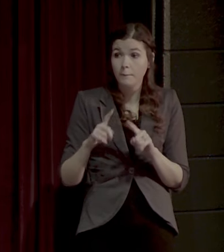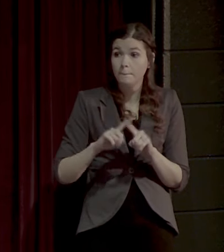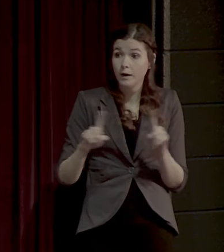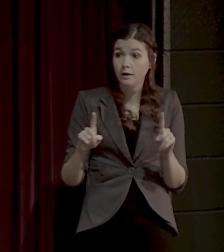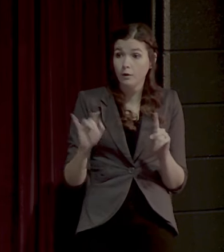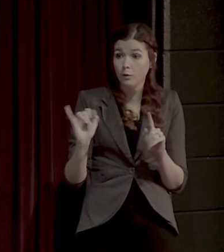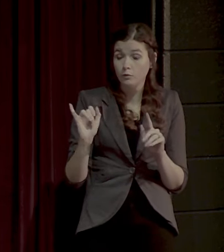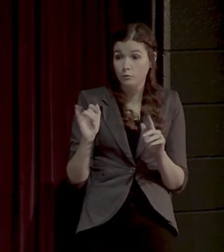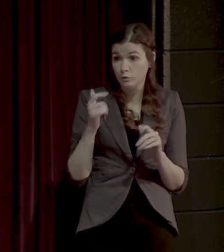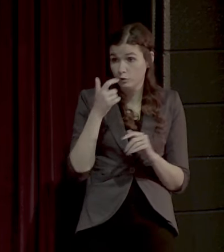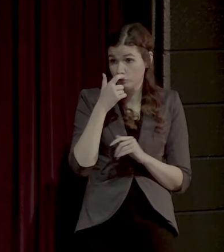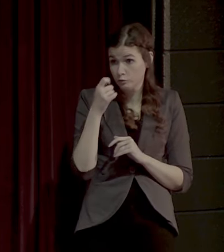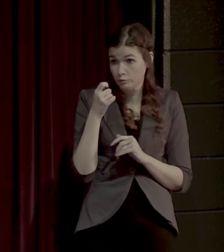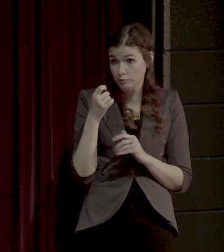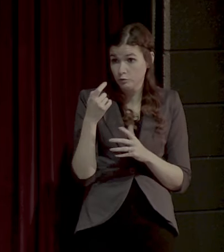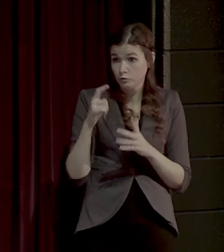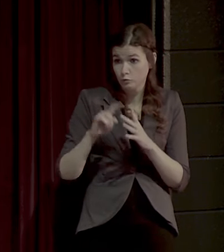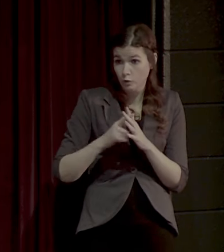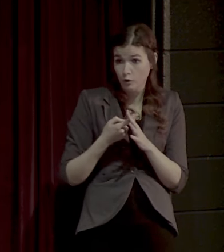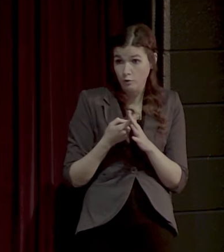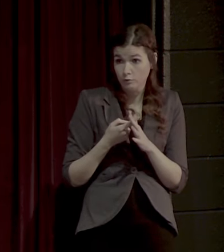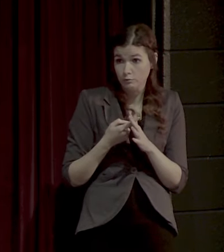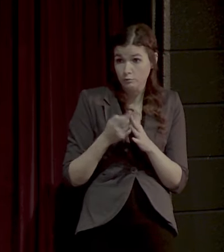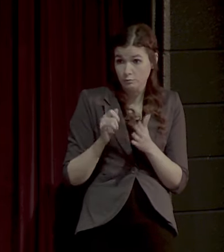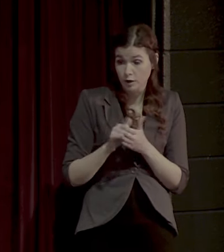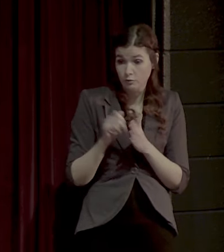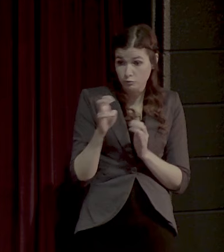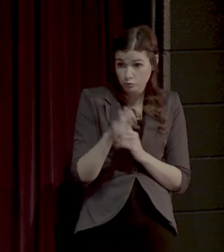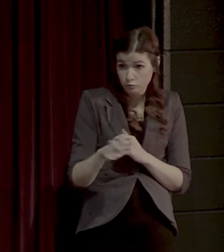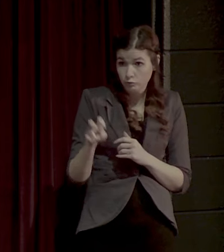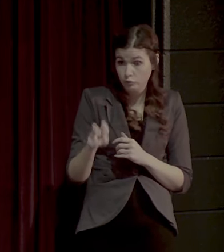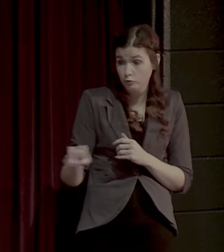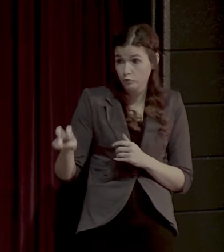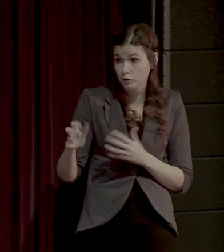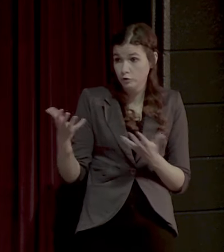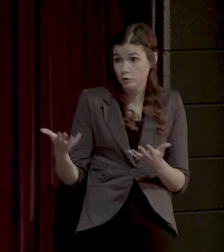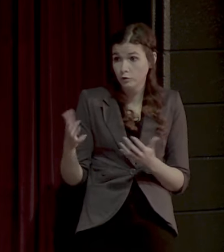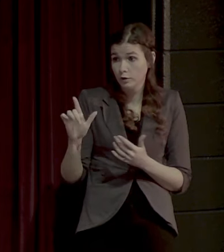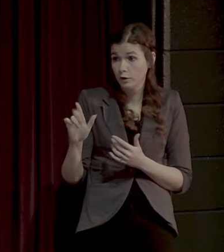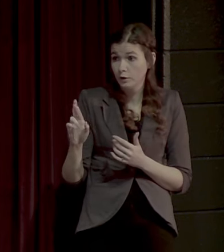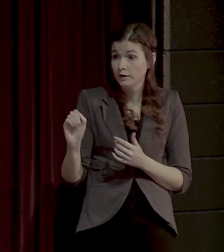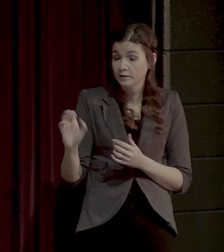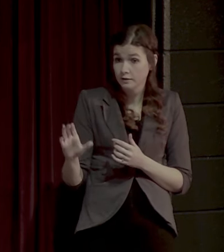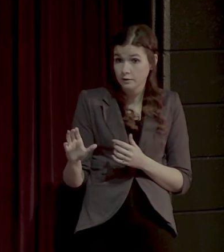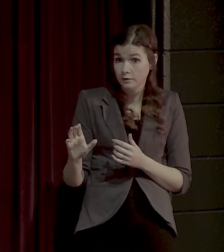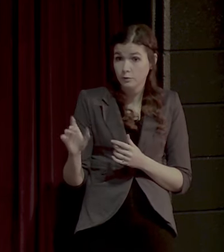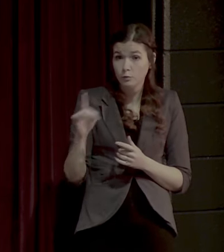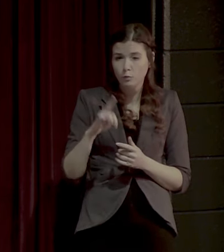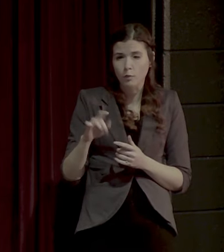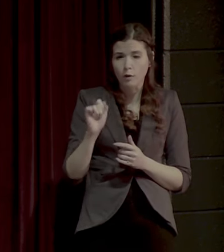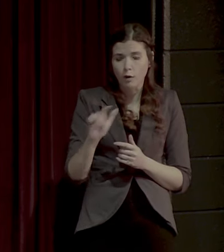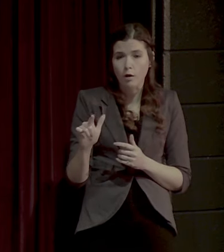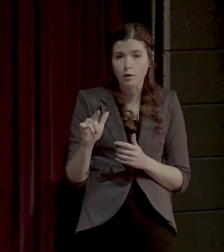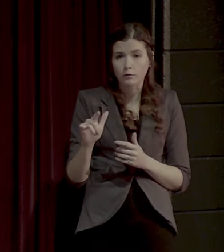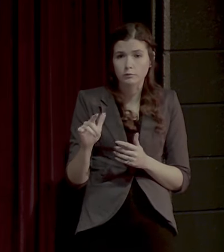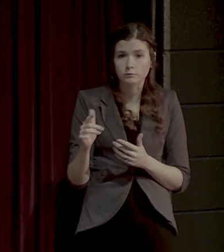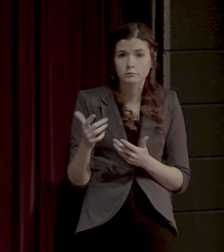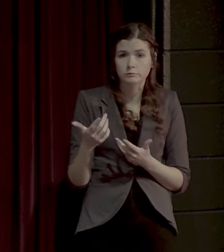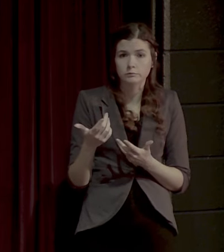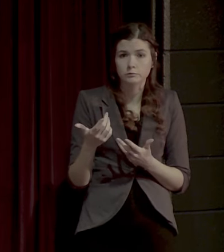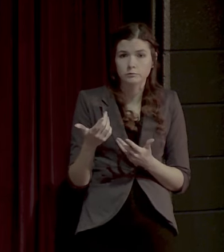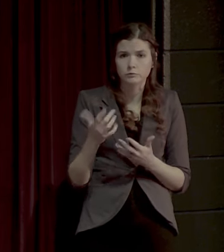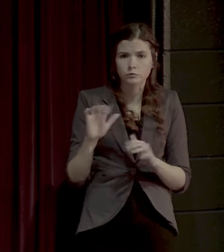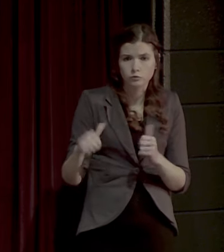your interests took you on a path throughout your program here at Lake Region State College. You all had to take on your own